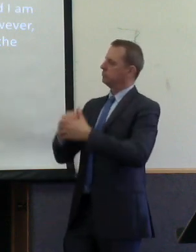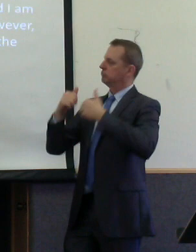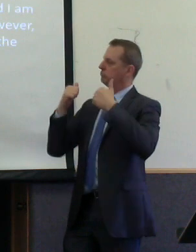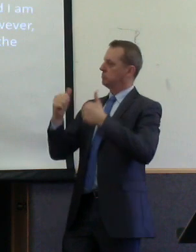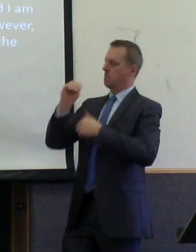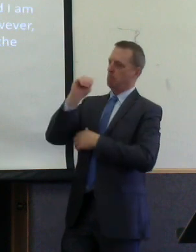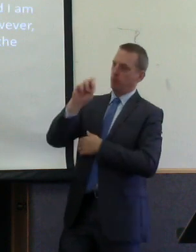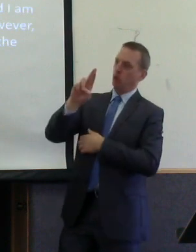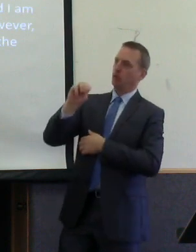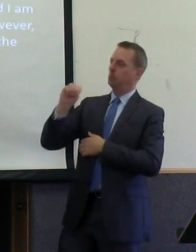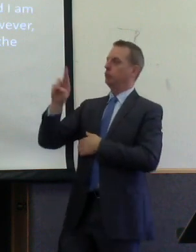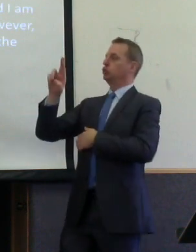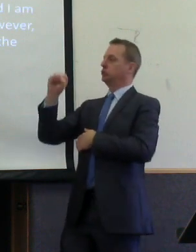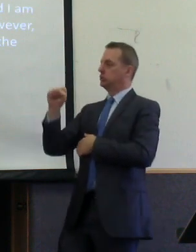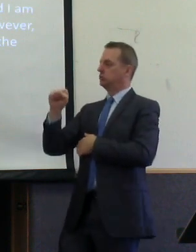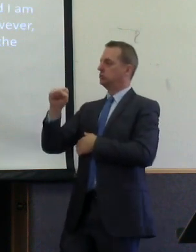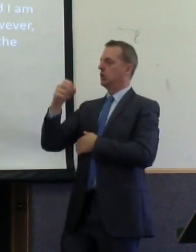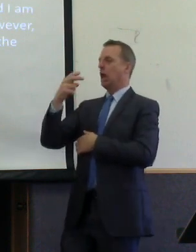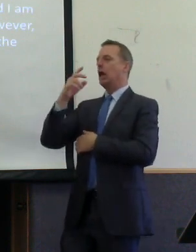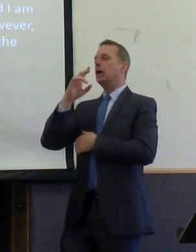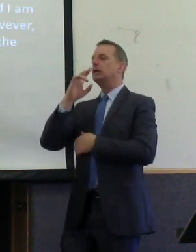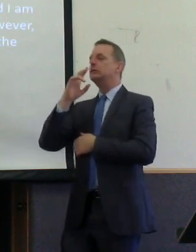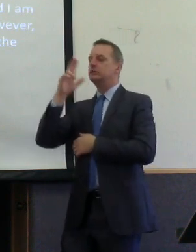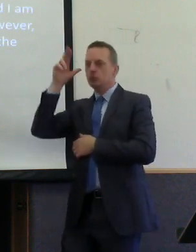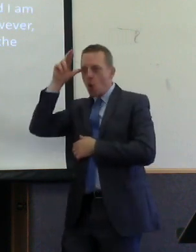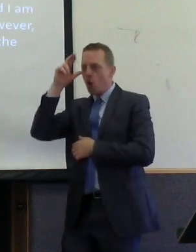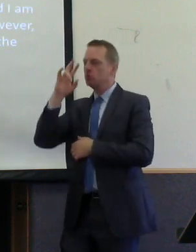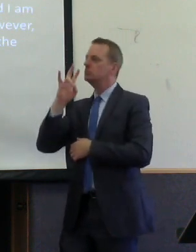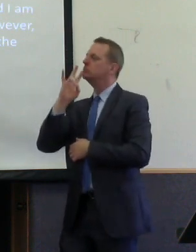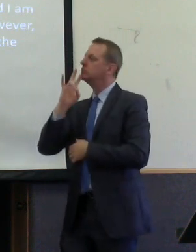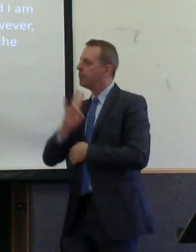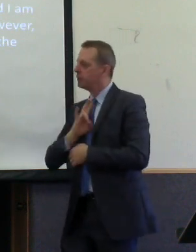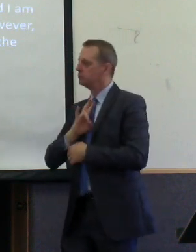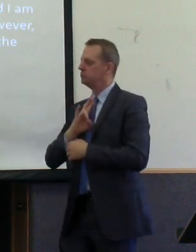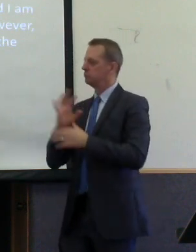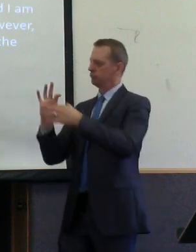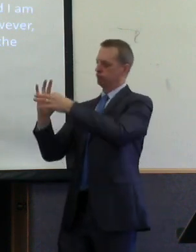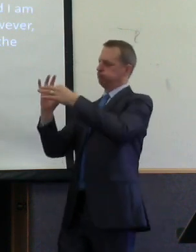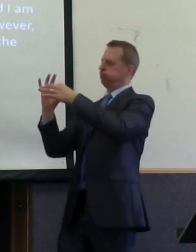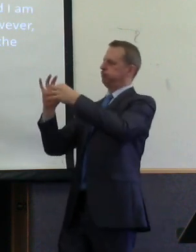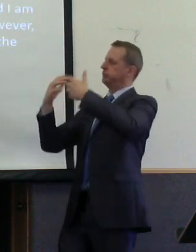husbands and wives? And they are mutual wishes.